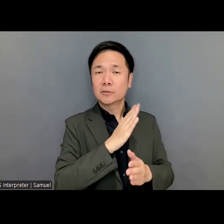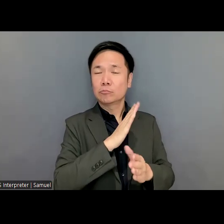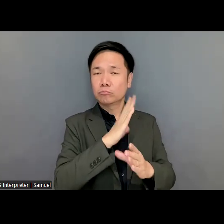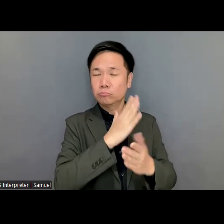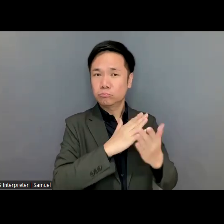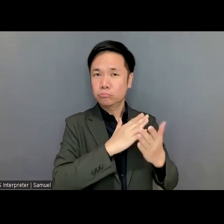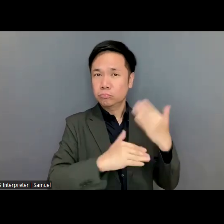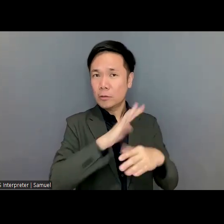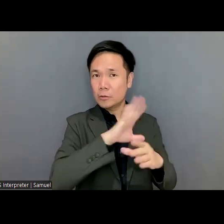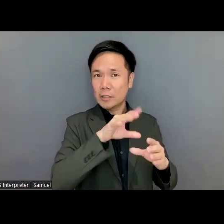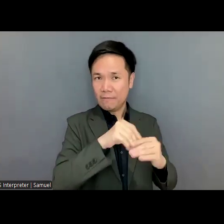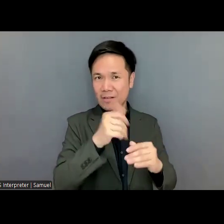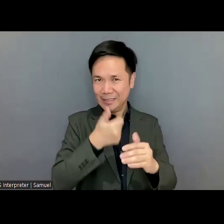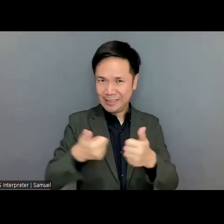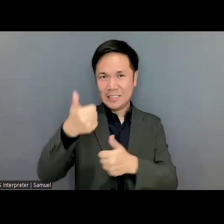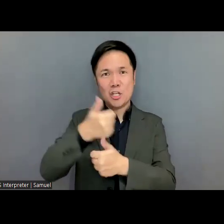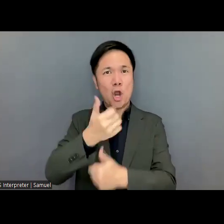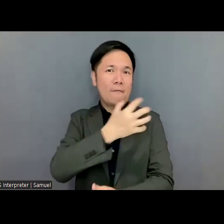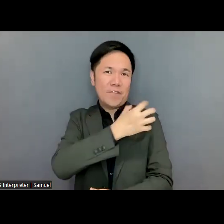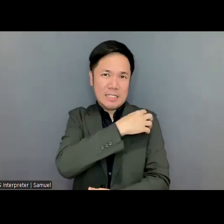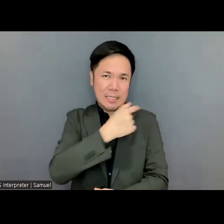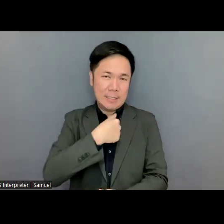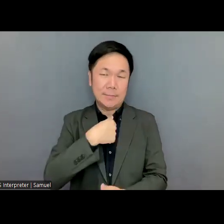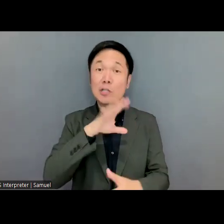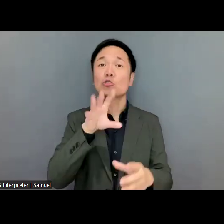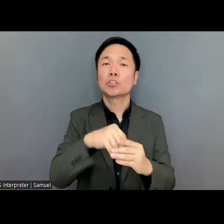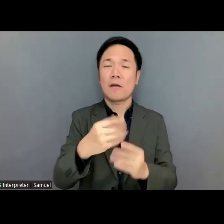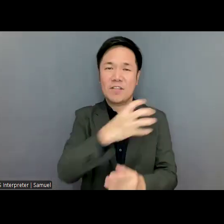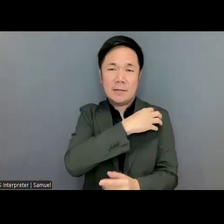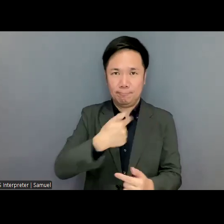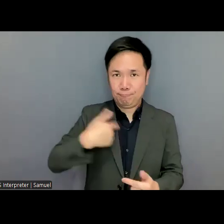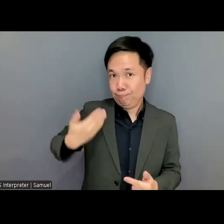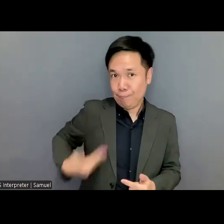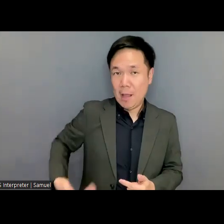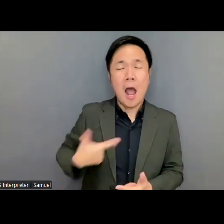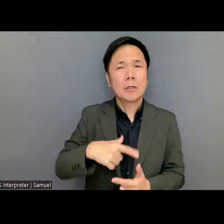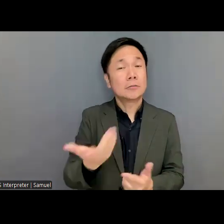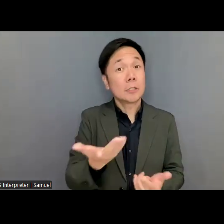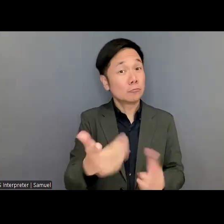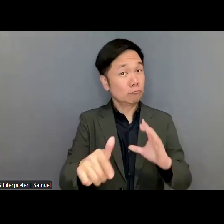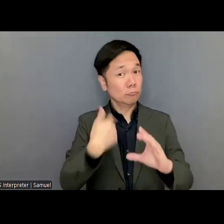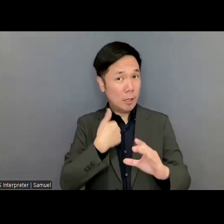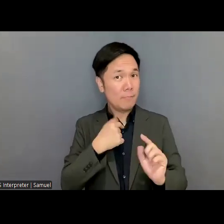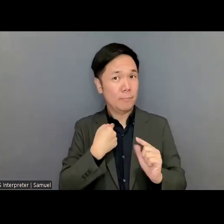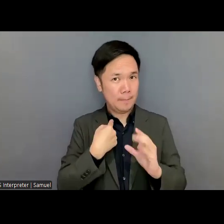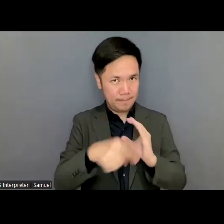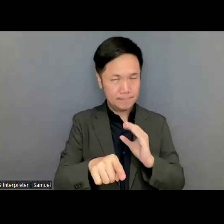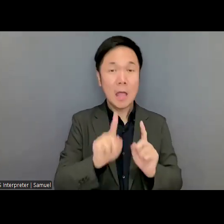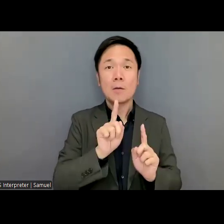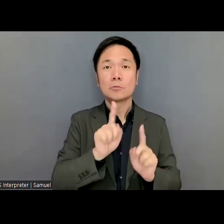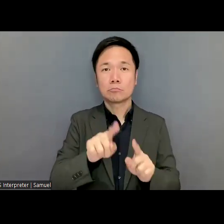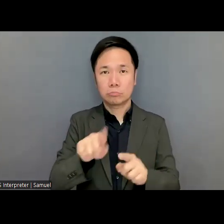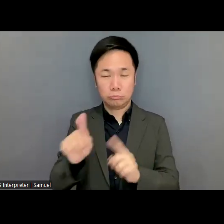Collaboration Senior Officer, and I will be happy to answer all your questions here and by email.